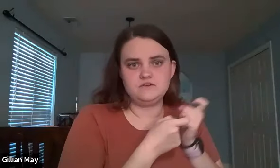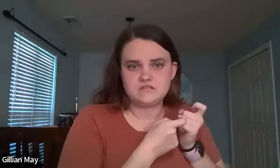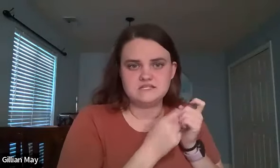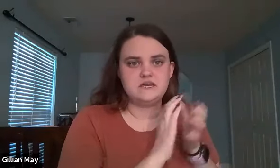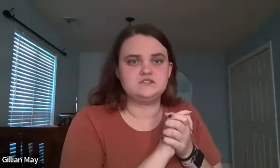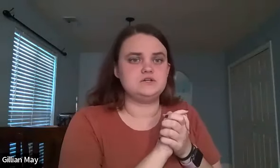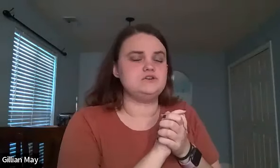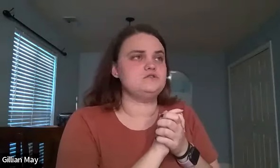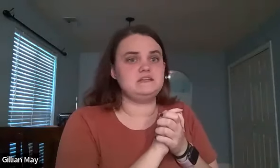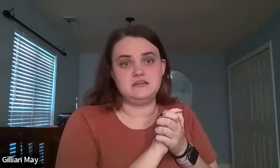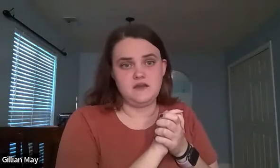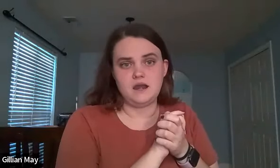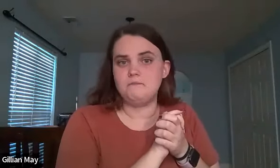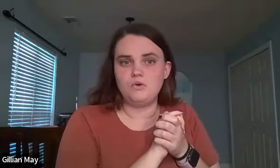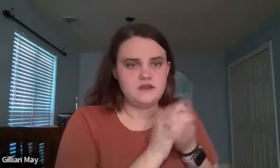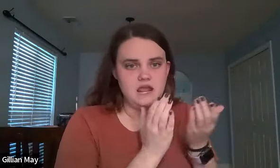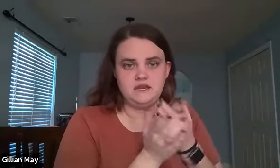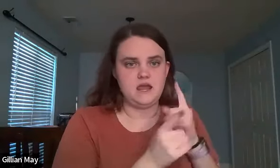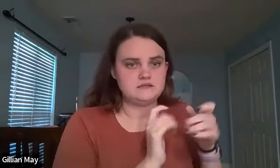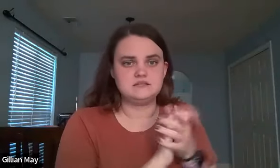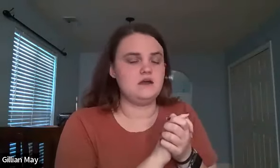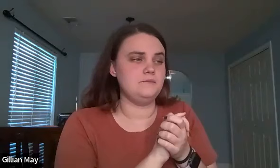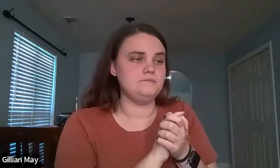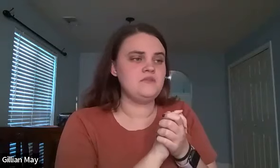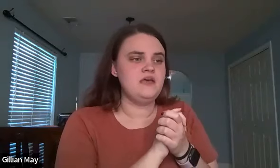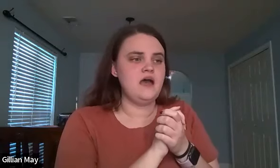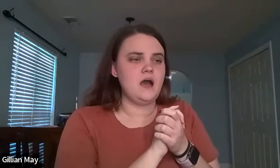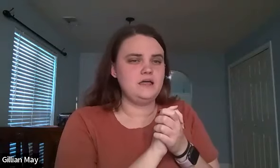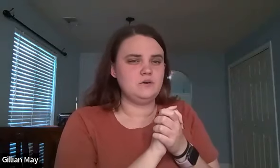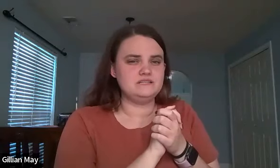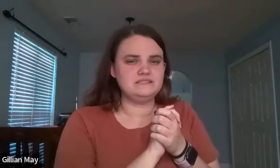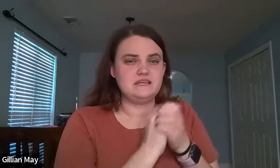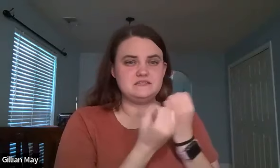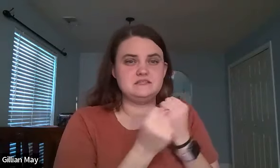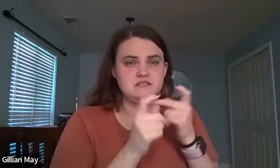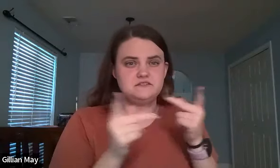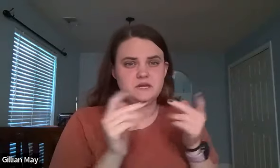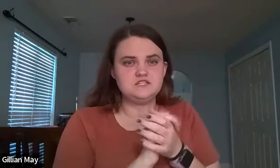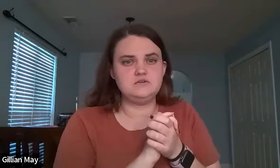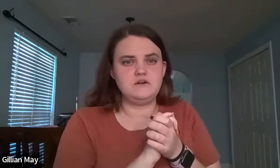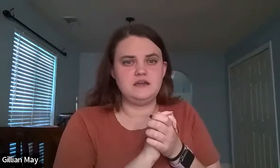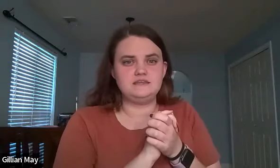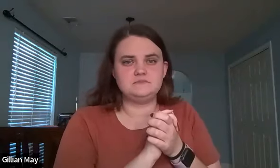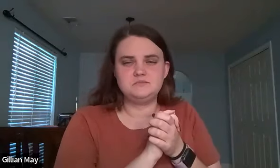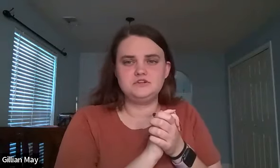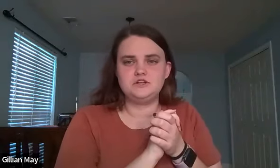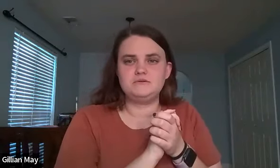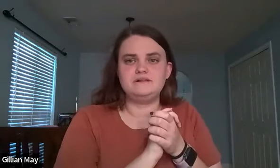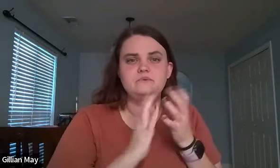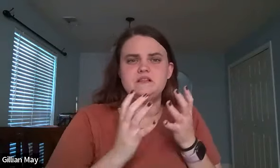kinds of answers or things like that. I'm more than happy to ask. I always like to say this is a safe space. So like some people, you know, we like, well, I